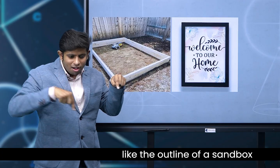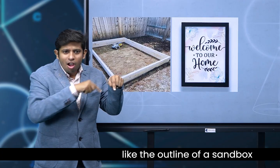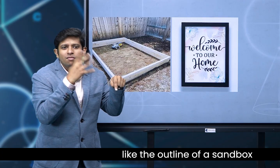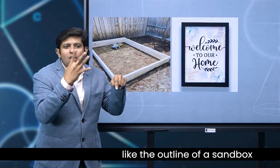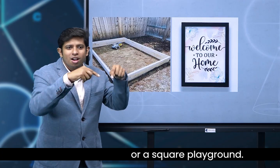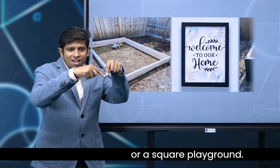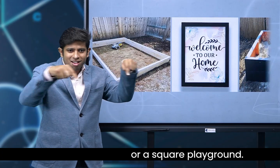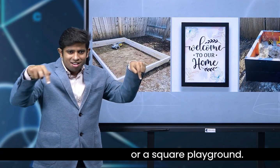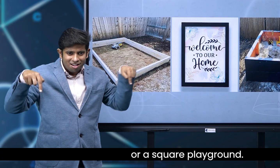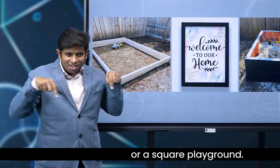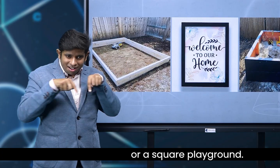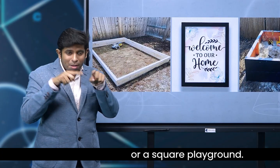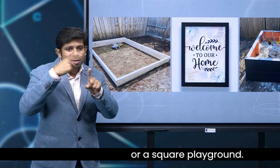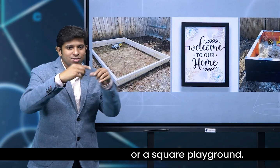sandbox or a square playground.